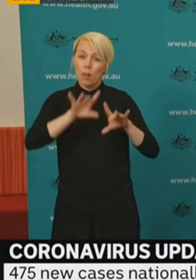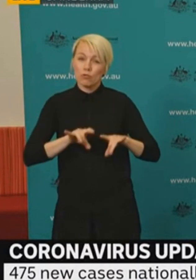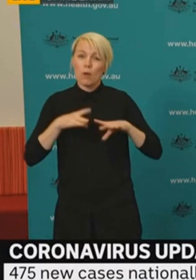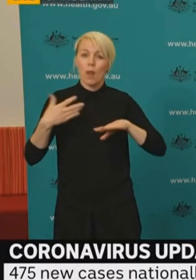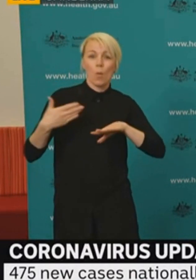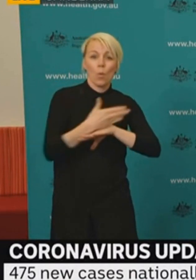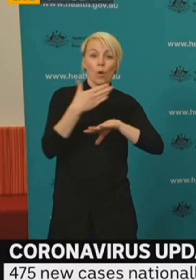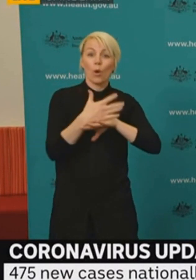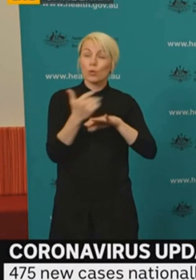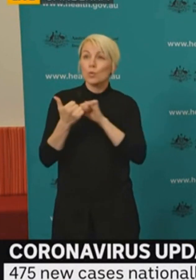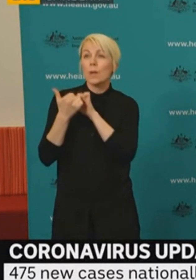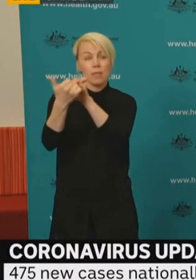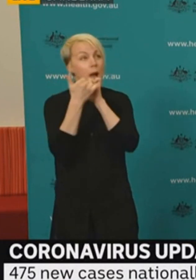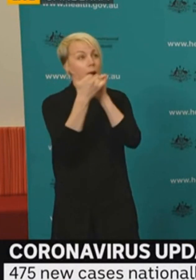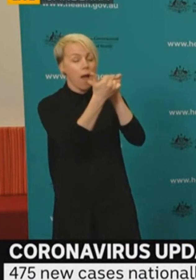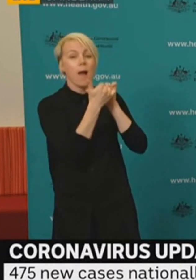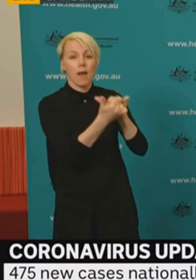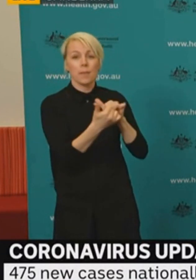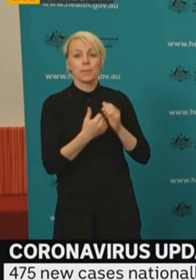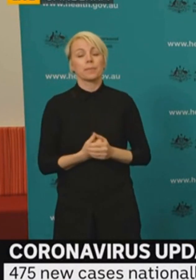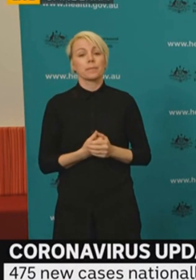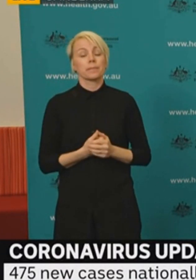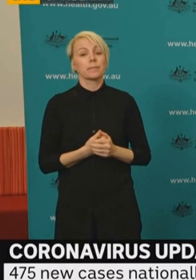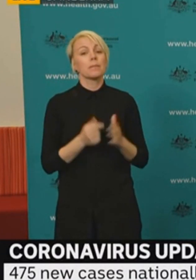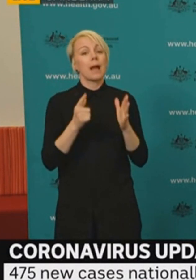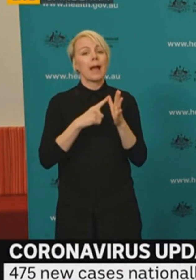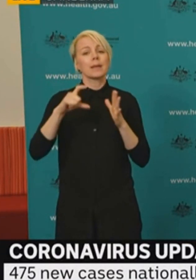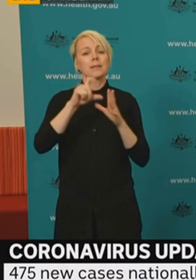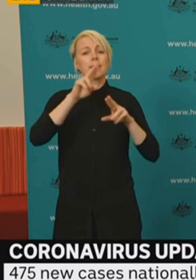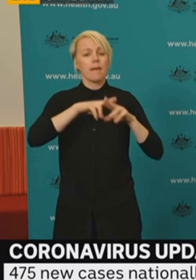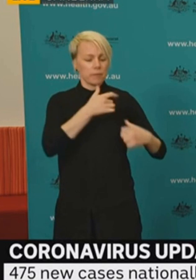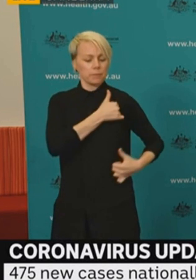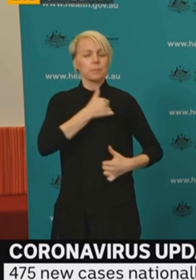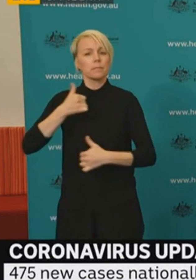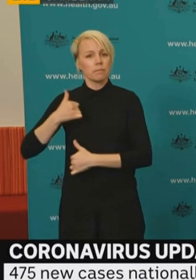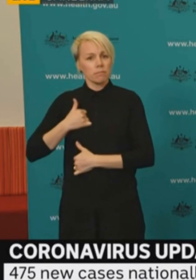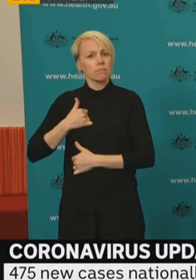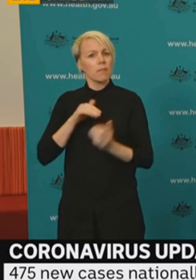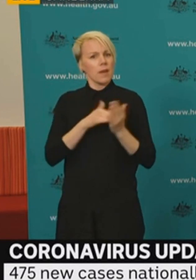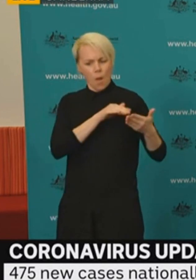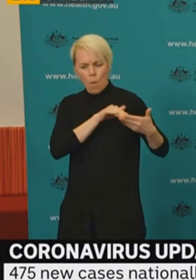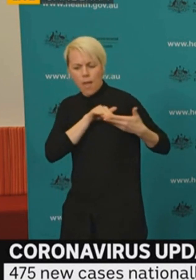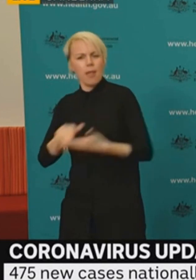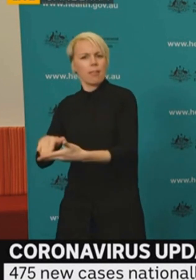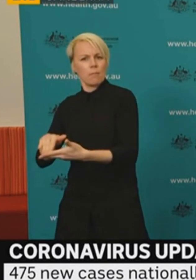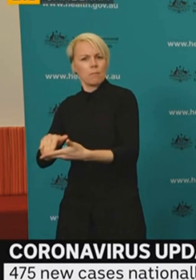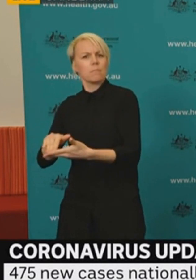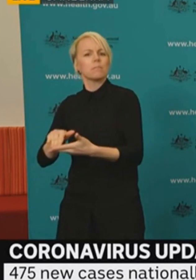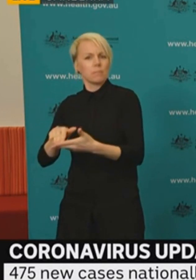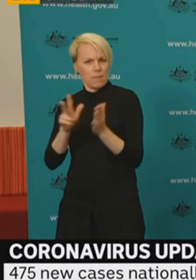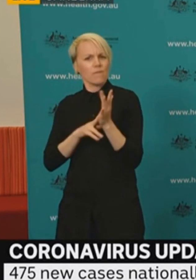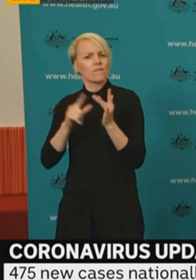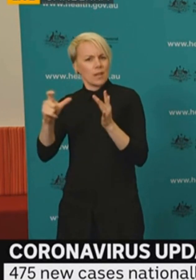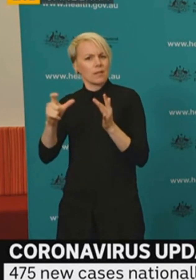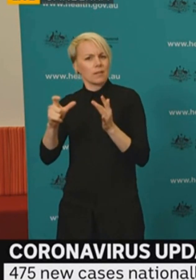We have the Australian Defence Force, which has made a significant contribution at the request of the Victorian Government, with over